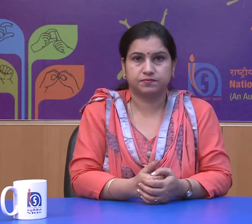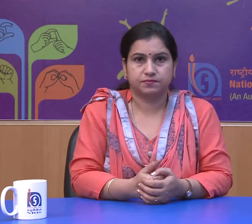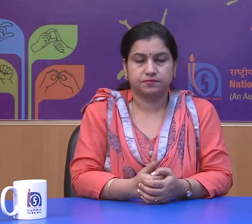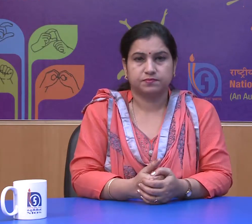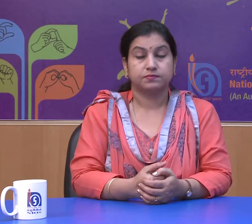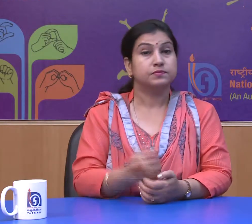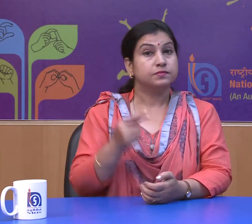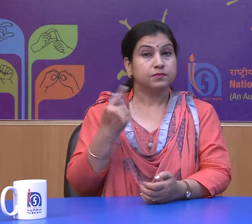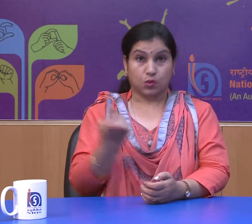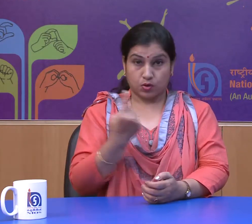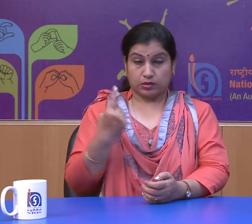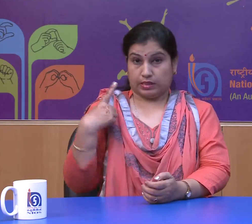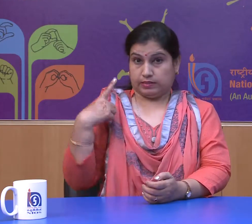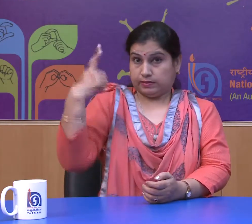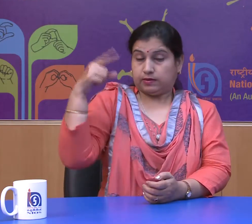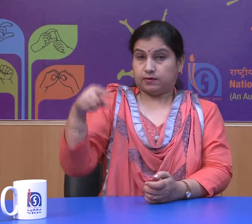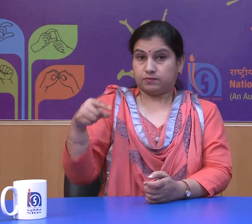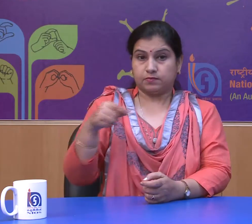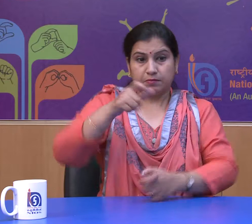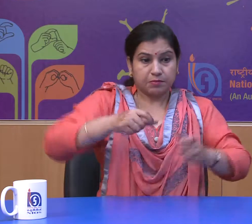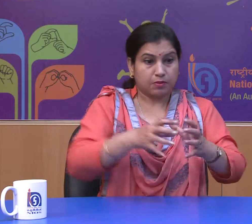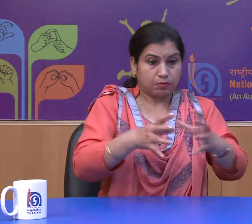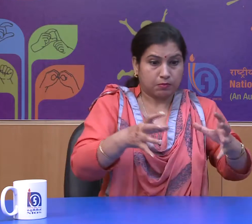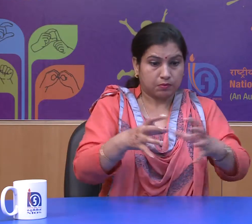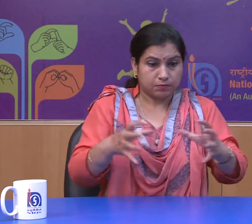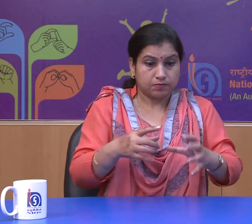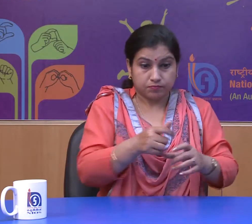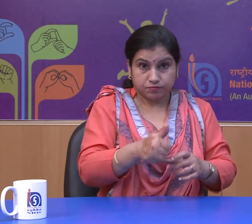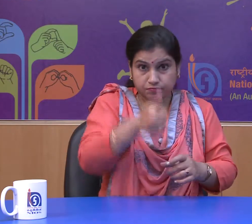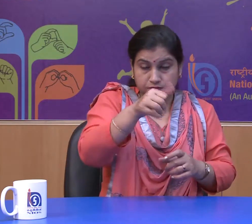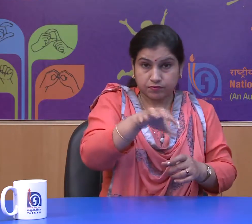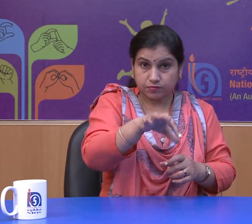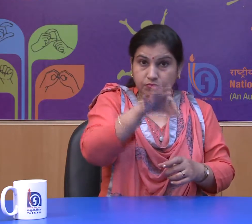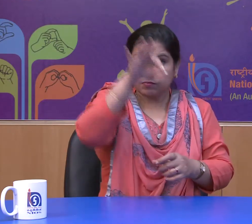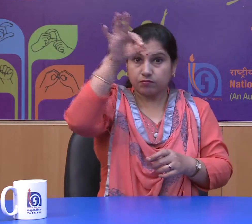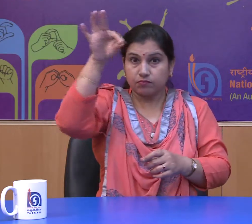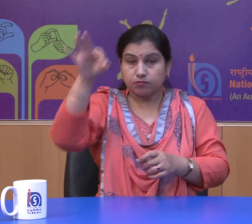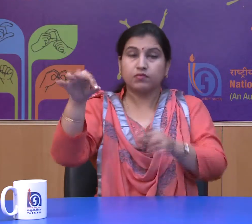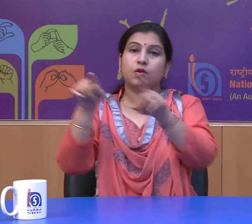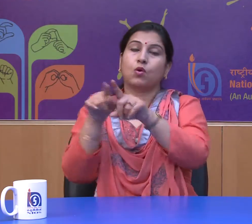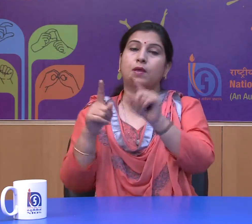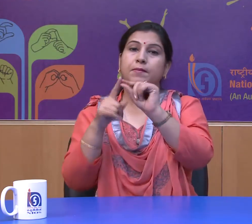Only the leader of the majority party can be appointed as the Prime Minister of India.